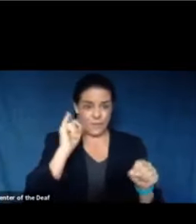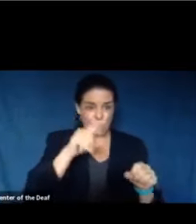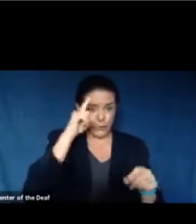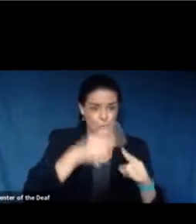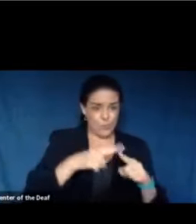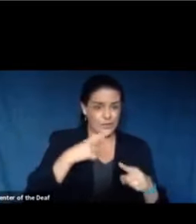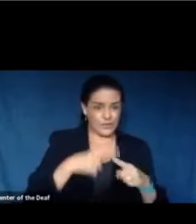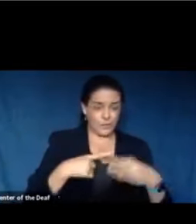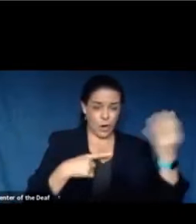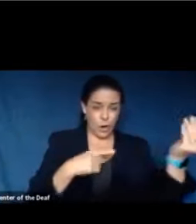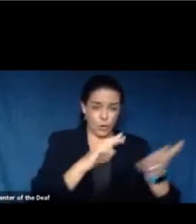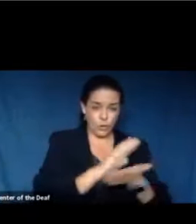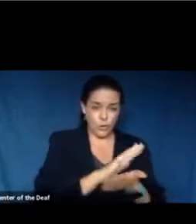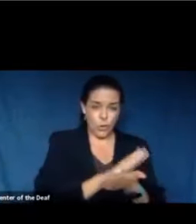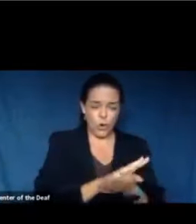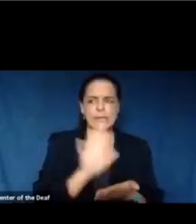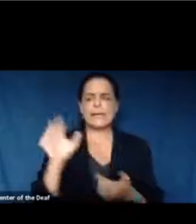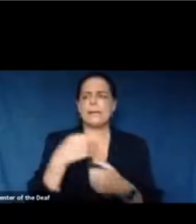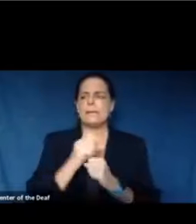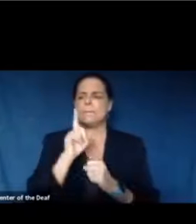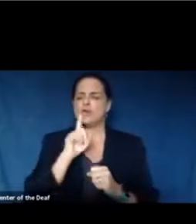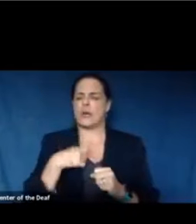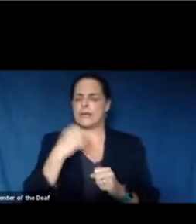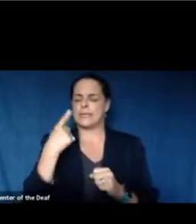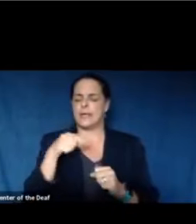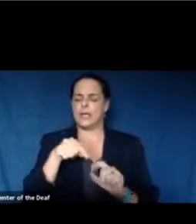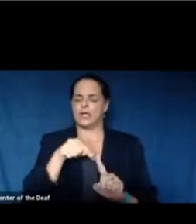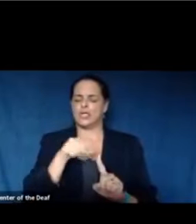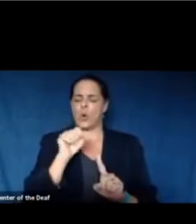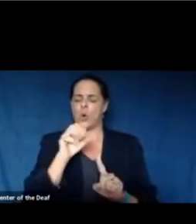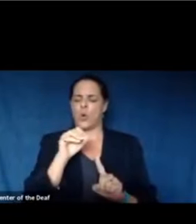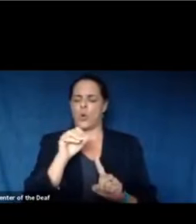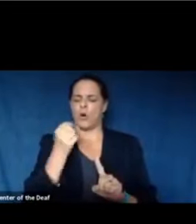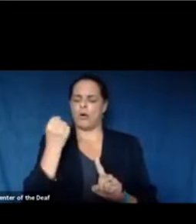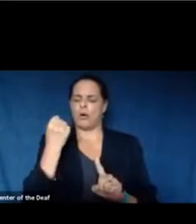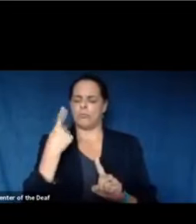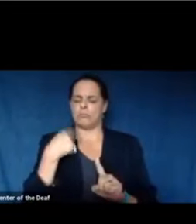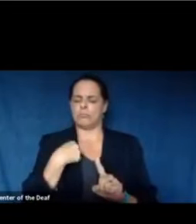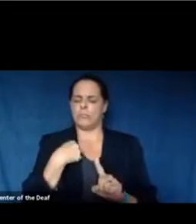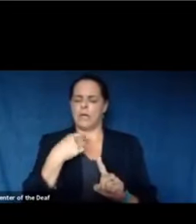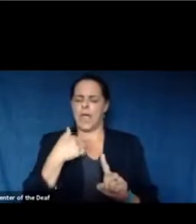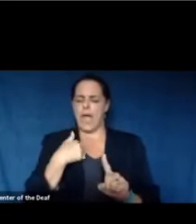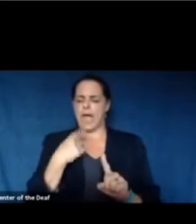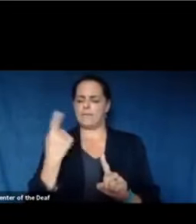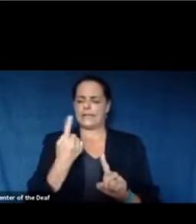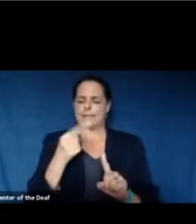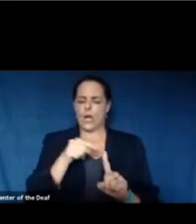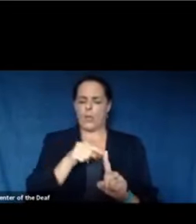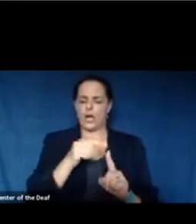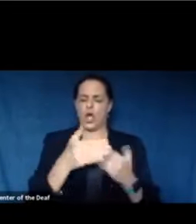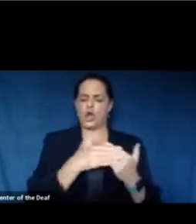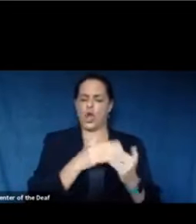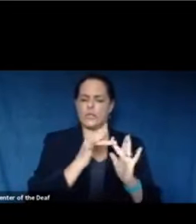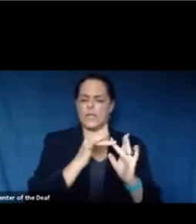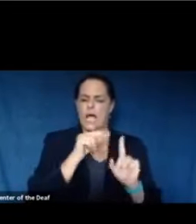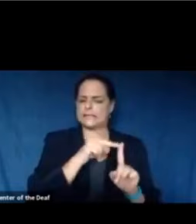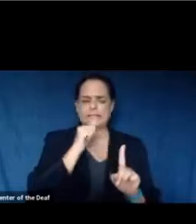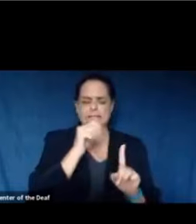I'm tracking on the thing. So the sibling is a close, okay, so we have a close contact in the house who's not a case, who's